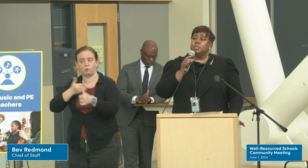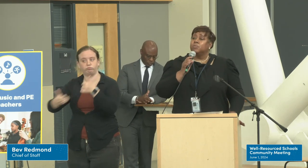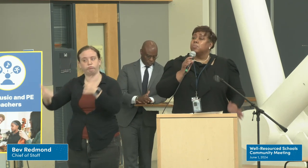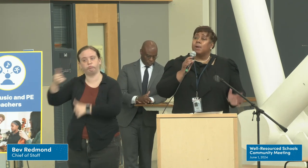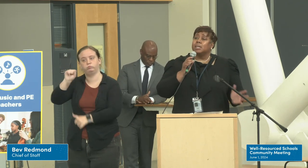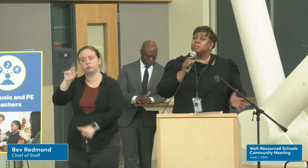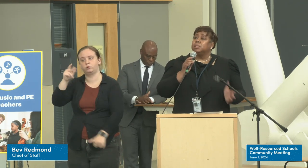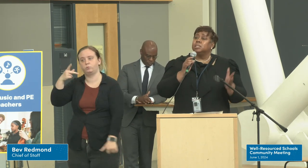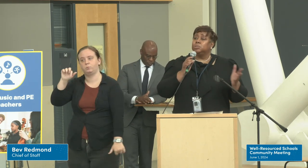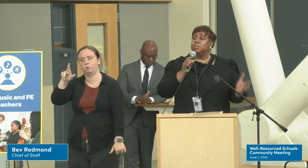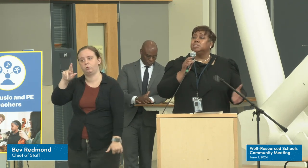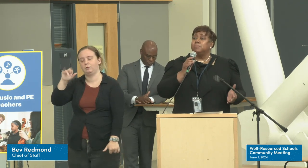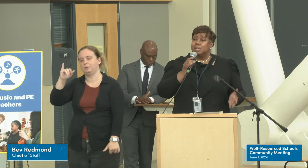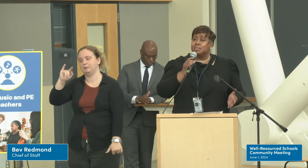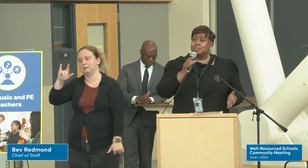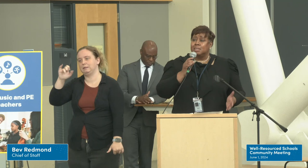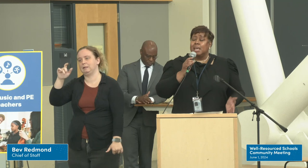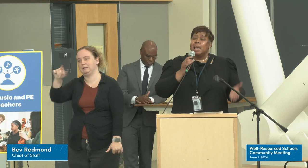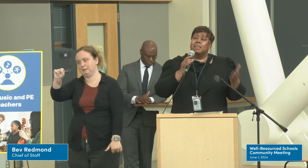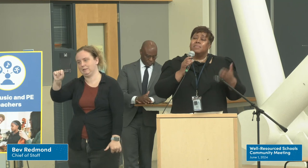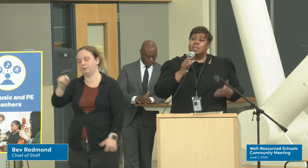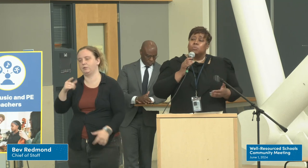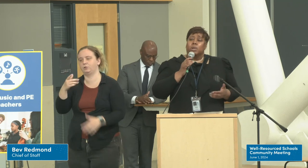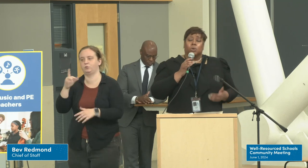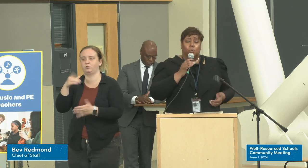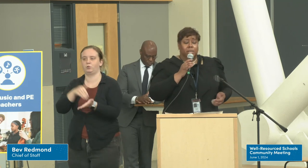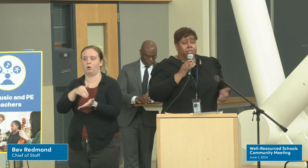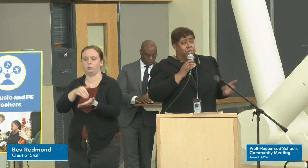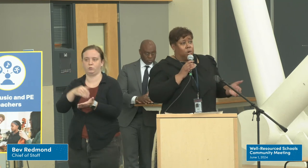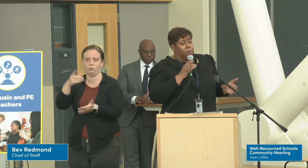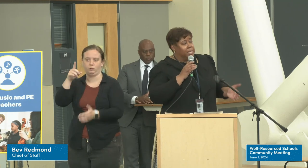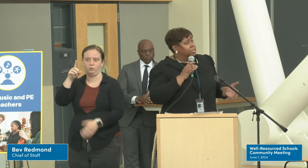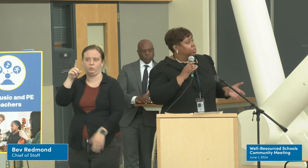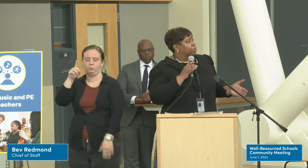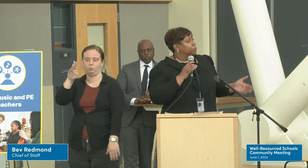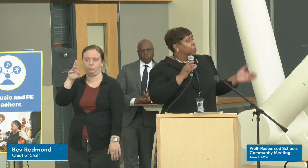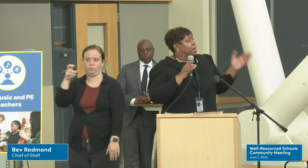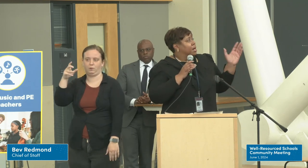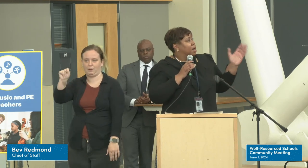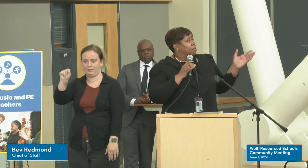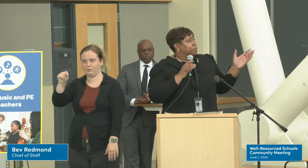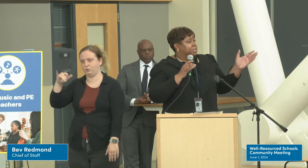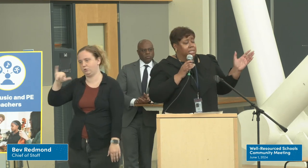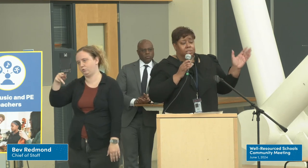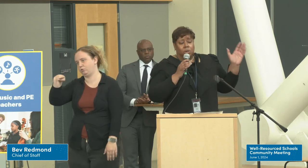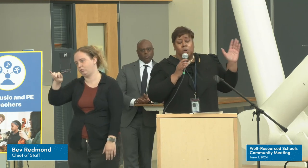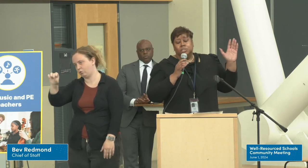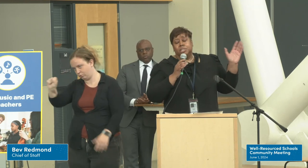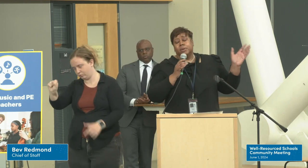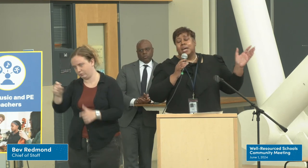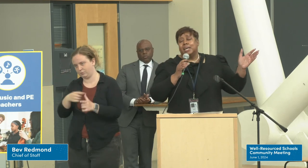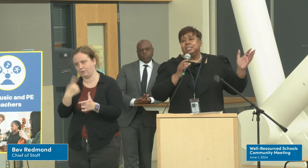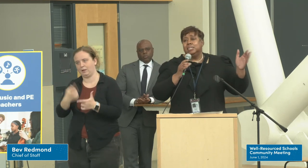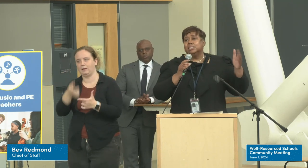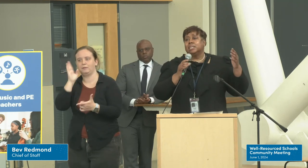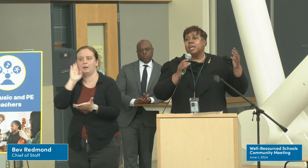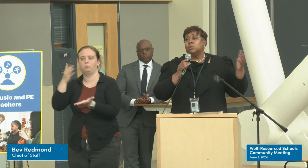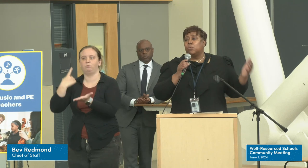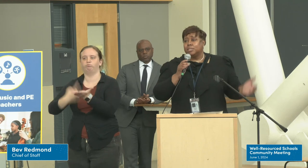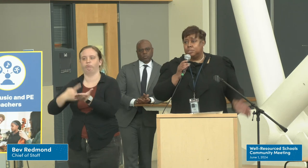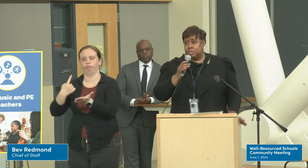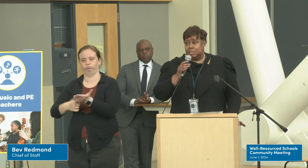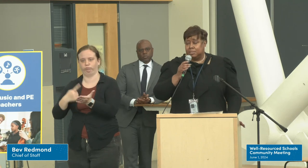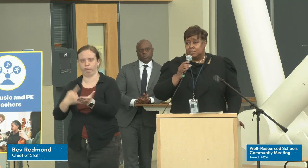will speak for approximately 20 minutes, and then we are going to go into conversation on sharing ideas